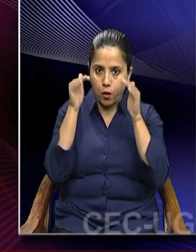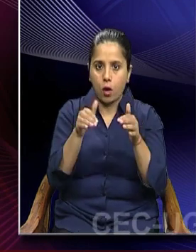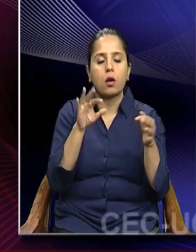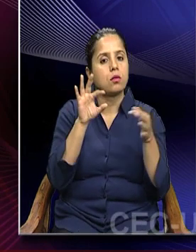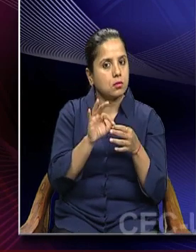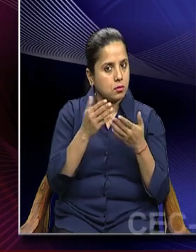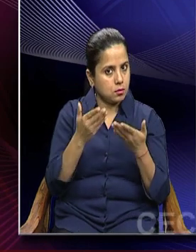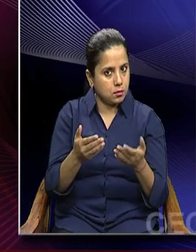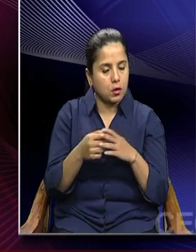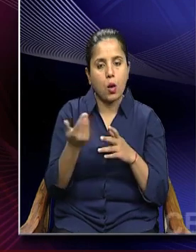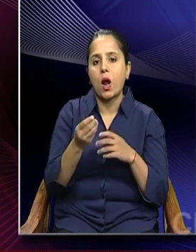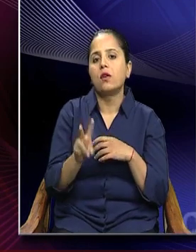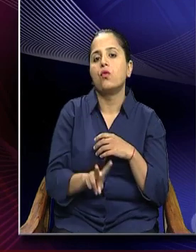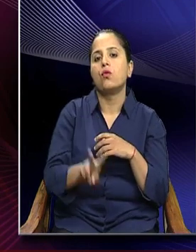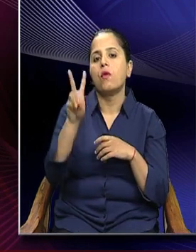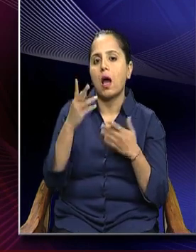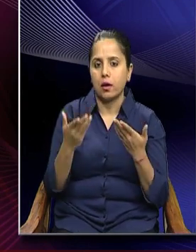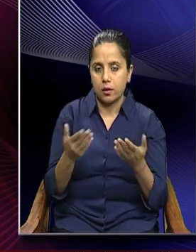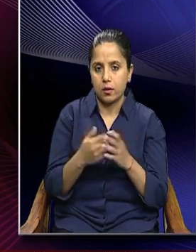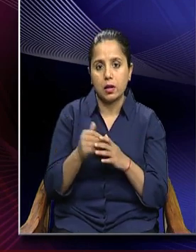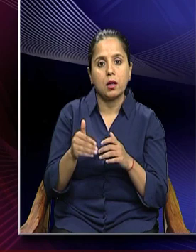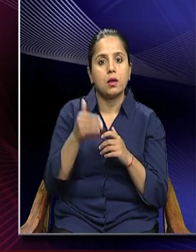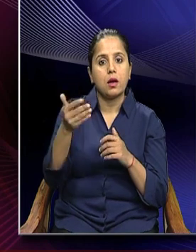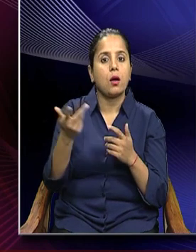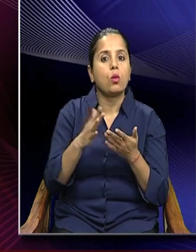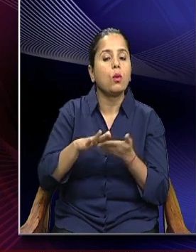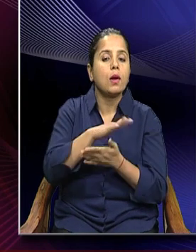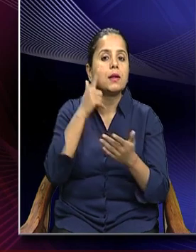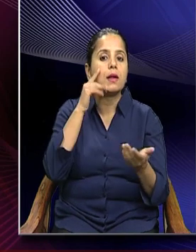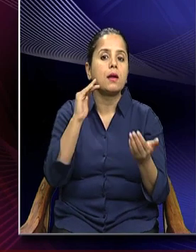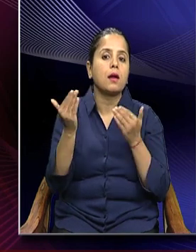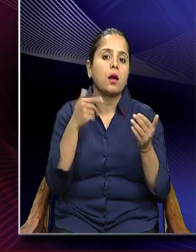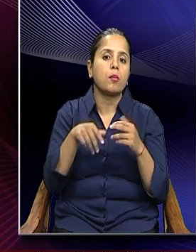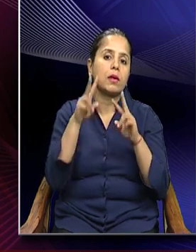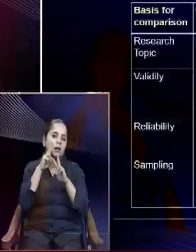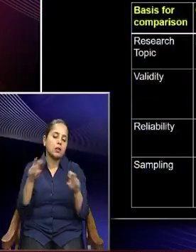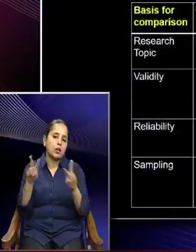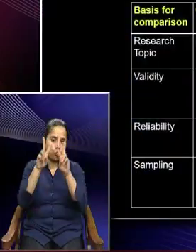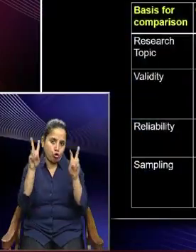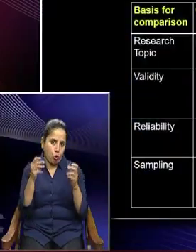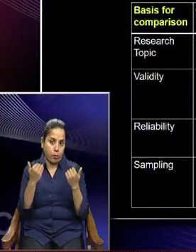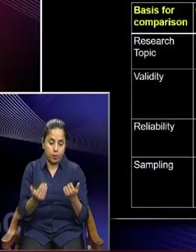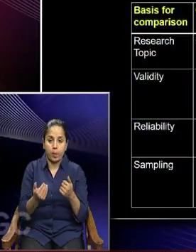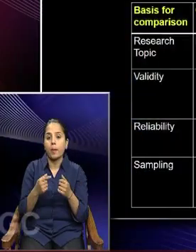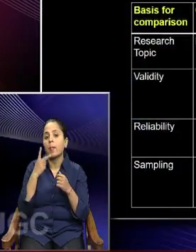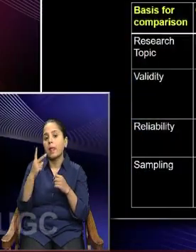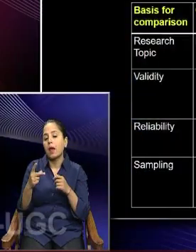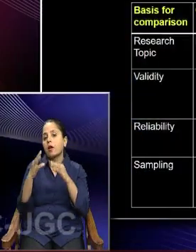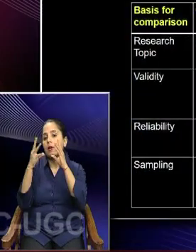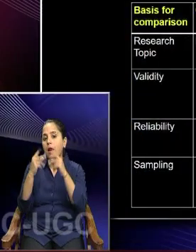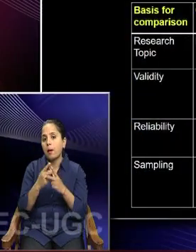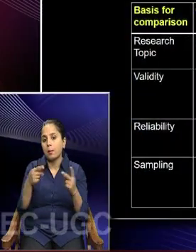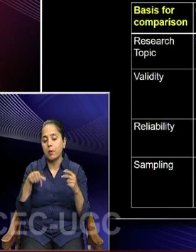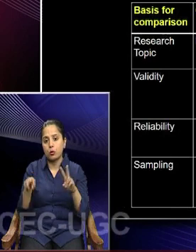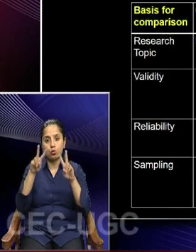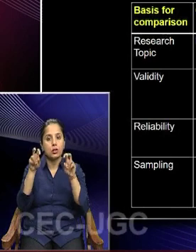what is valued. Now, next basis of comparison is research topic. So, in quantitative research, we see that the